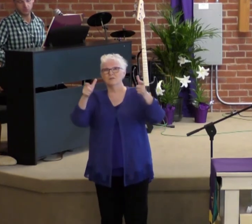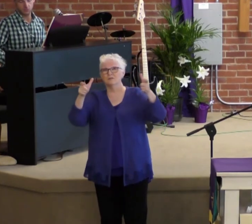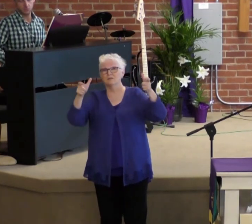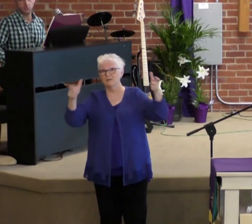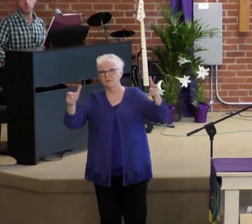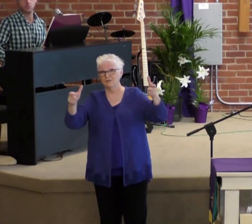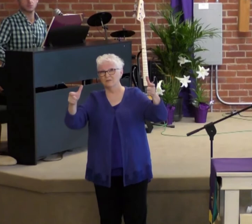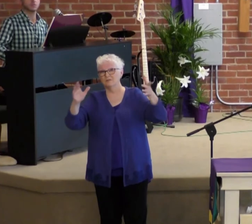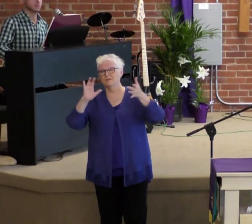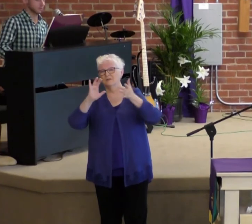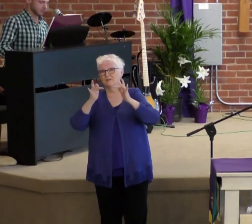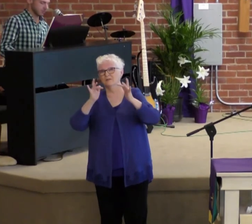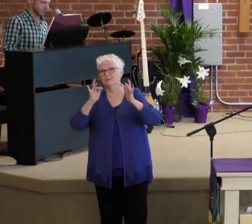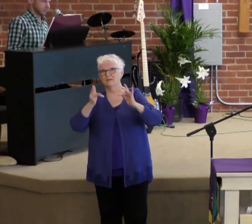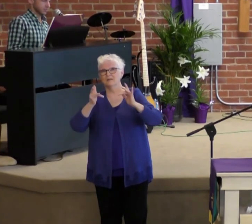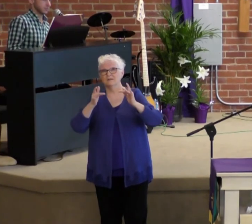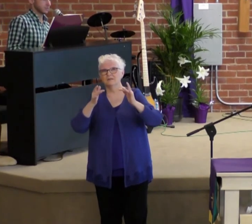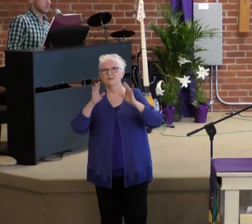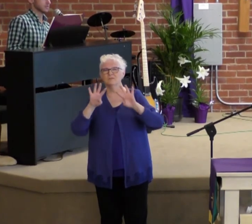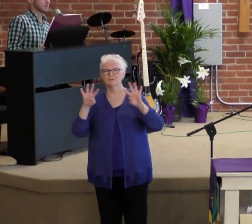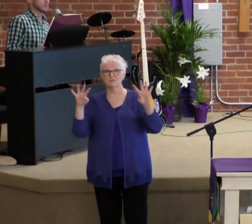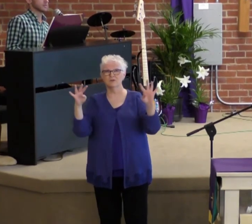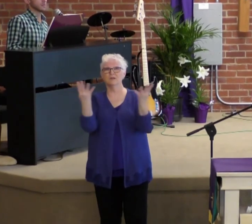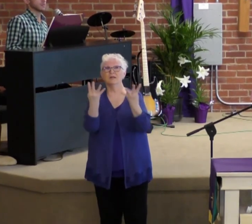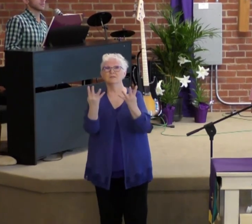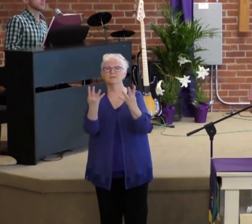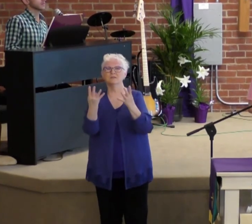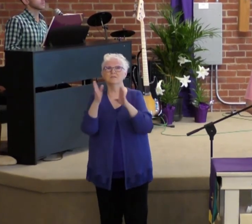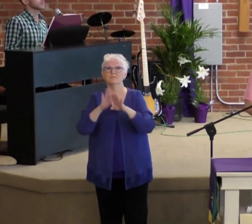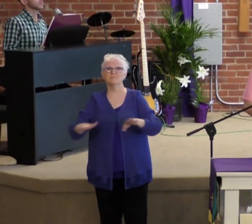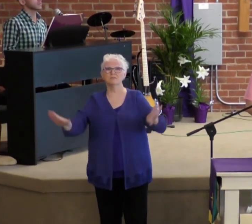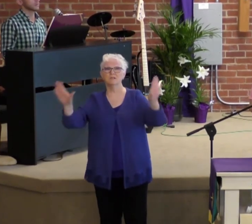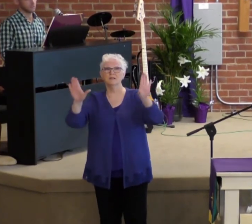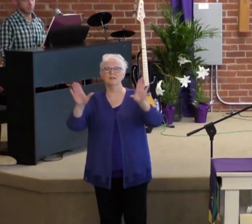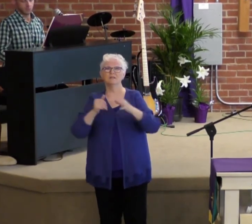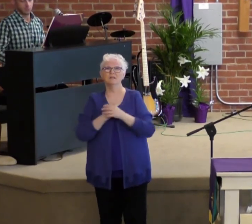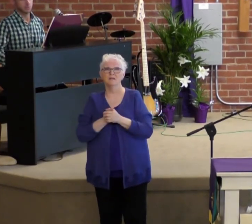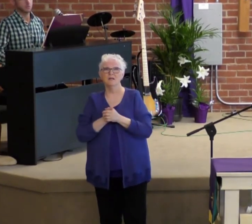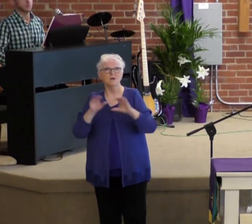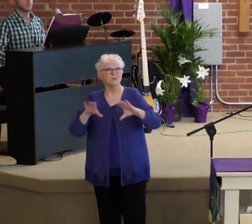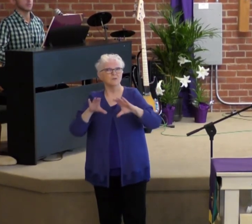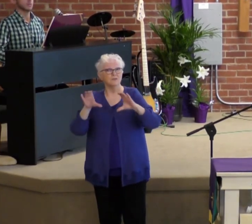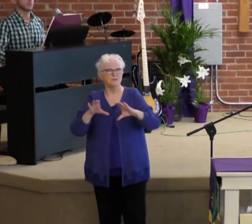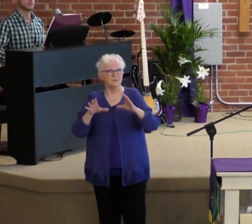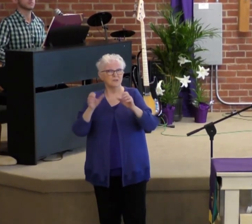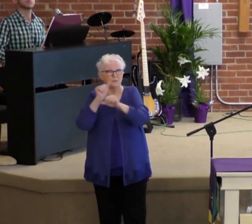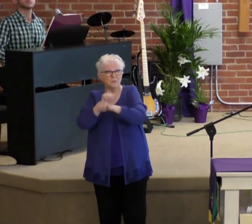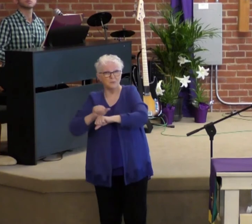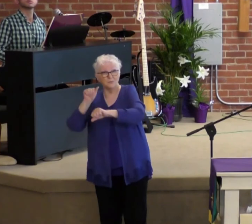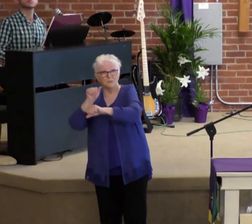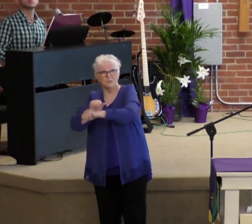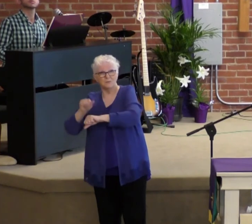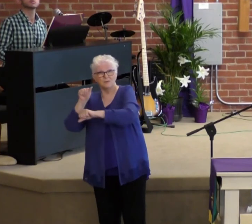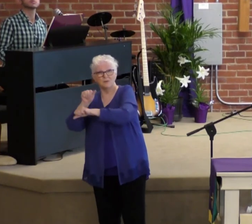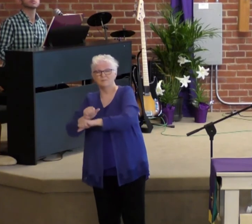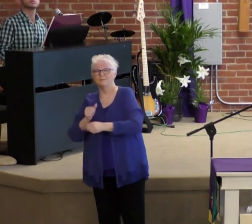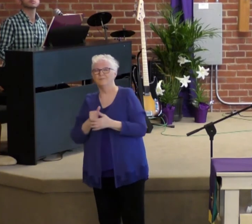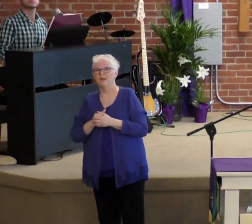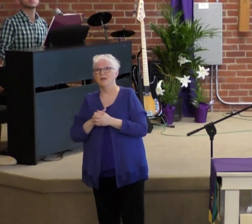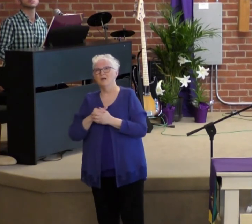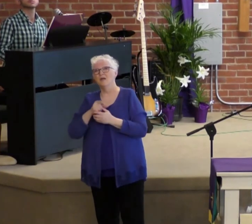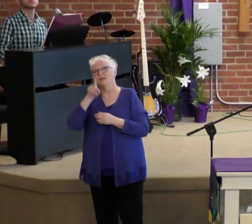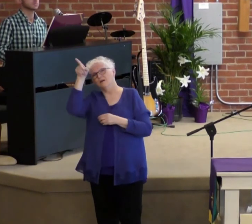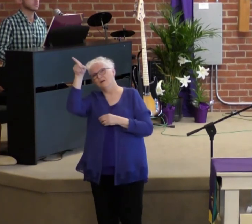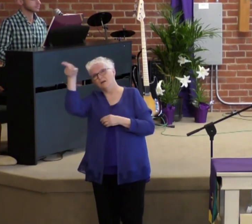online congregation on Sundays, is we are doing a lot of work on the community